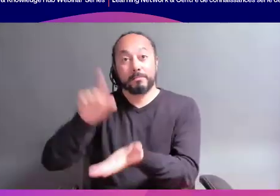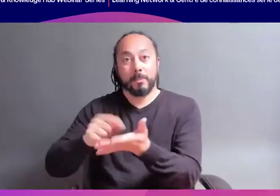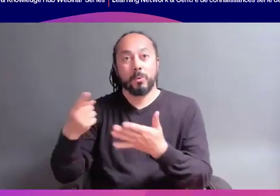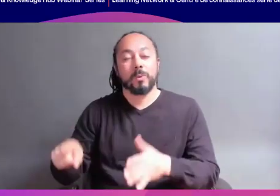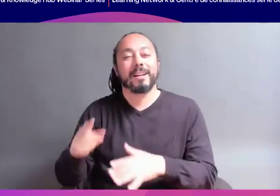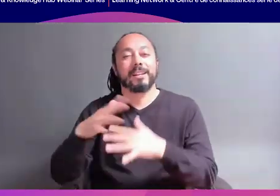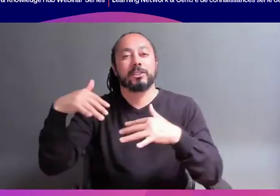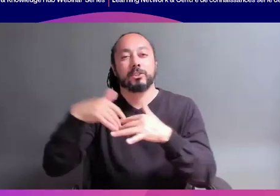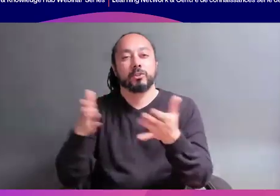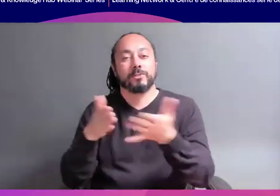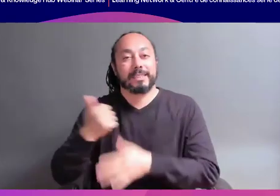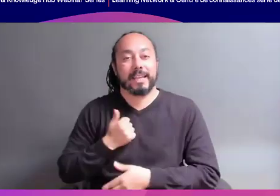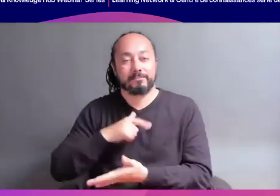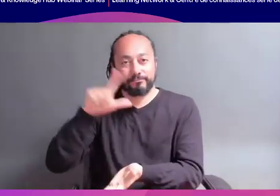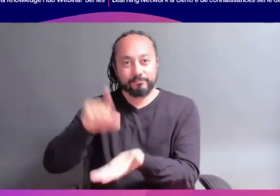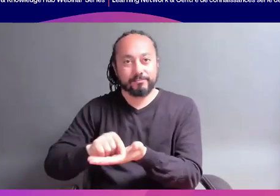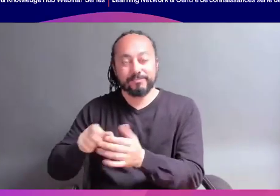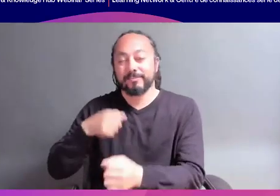It documents that of the